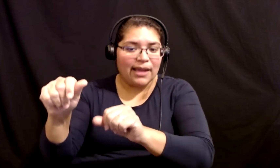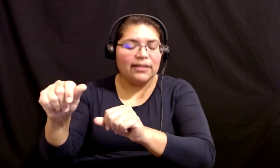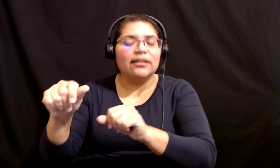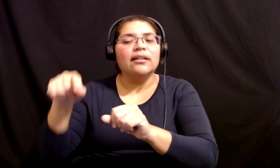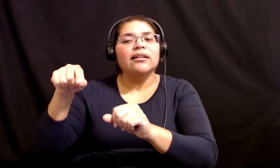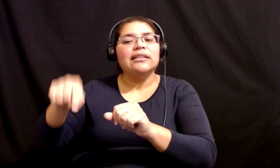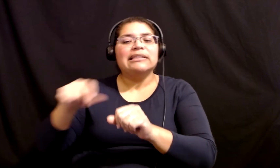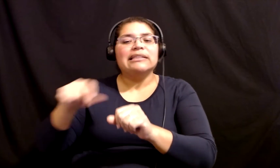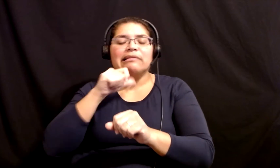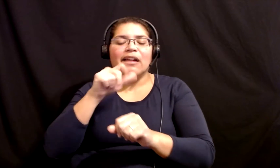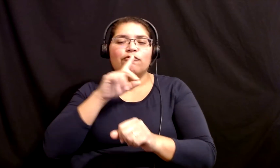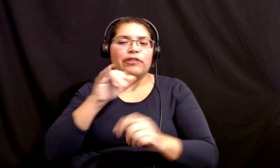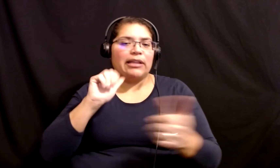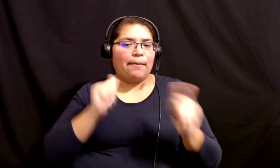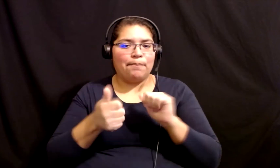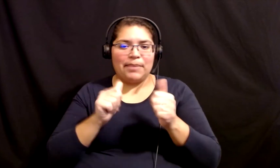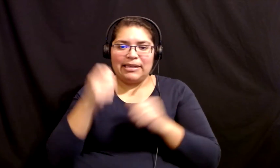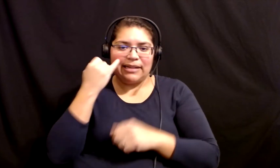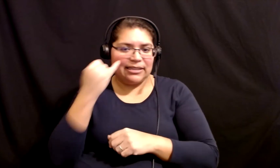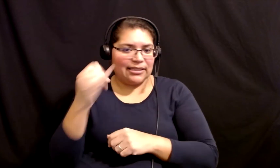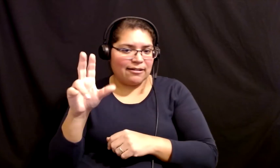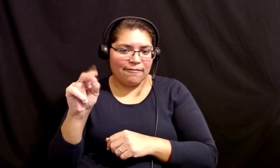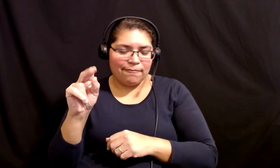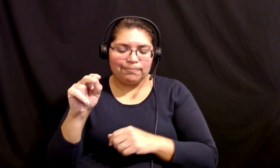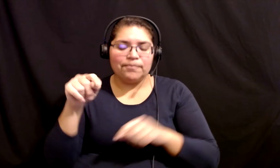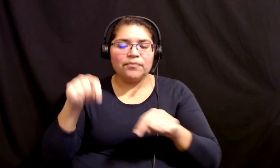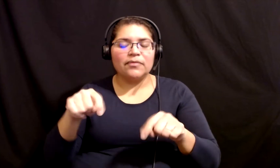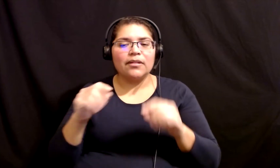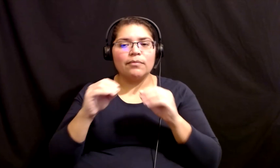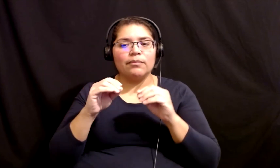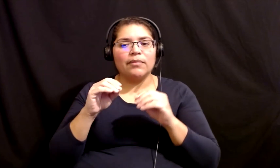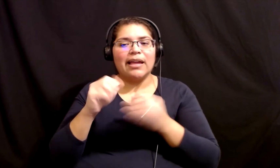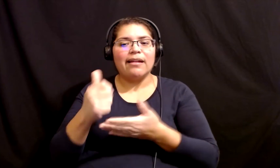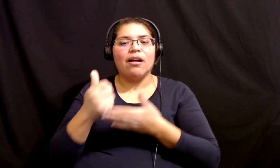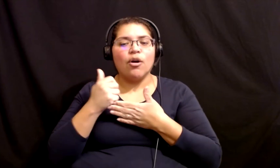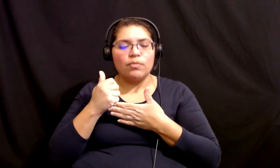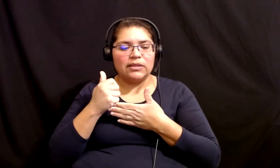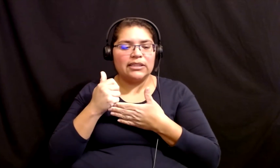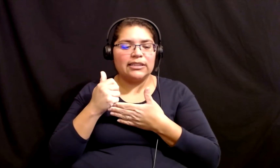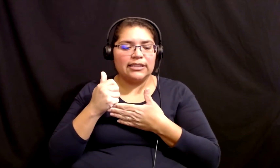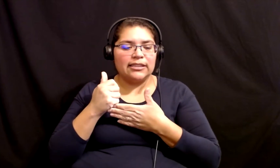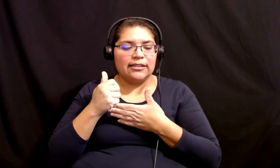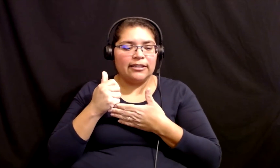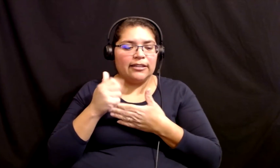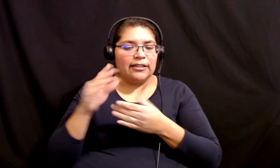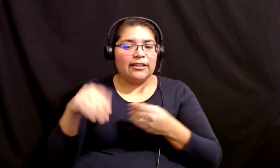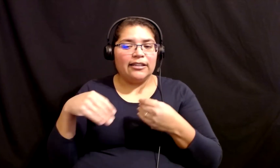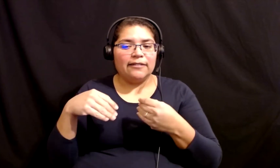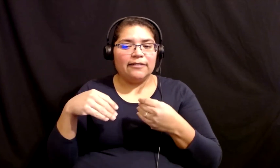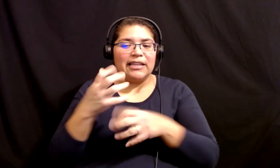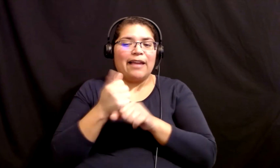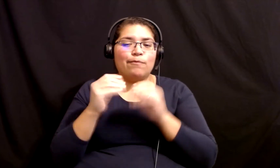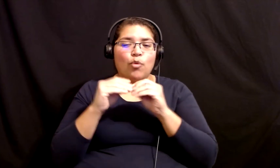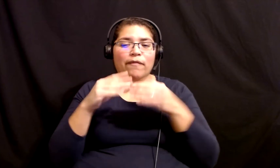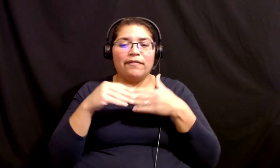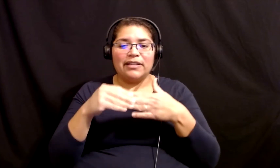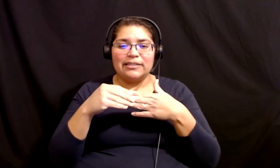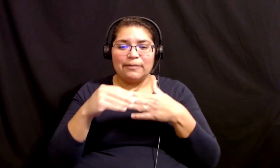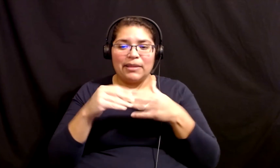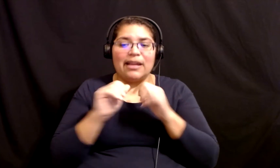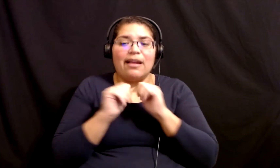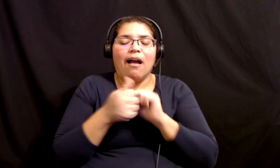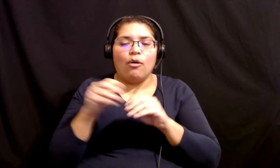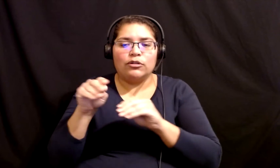isn't a competing idea. It's something that helps us get more flexibility in how we spend the